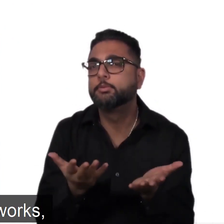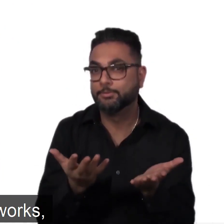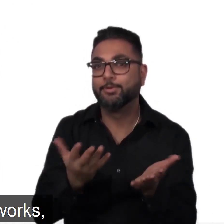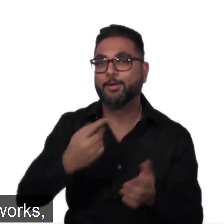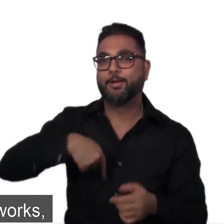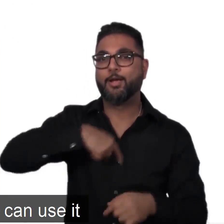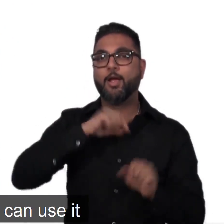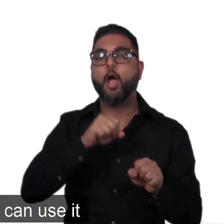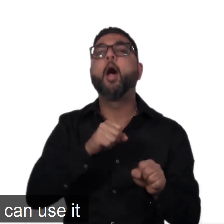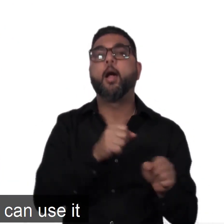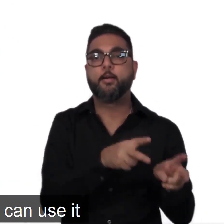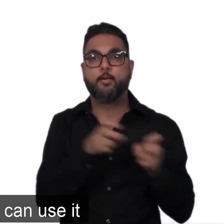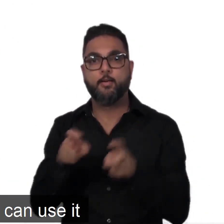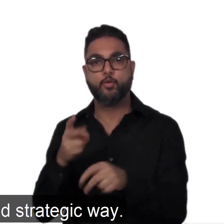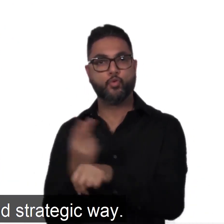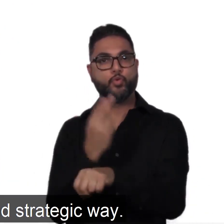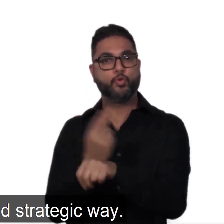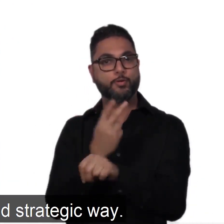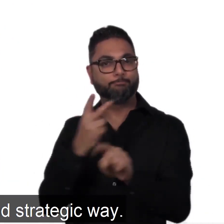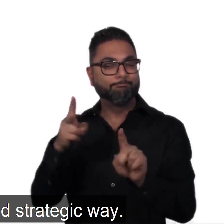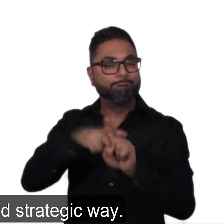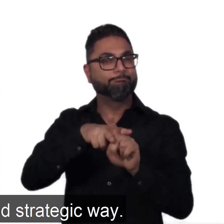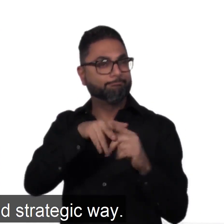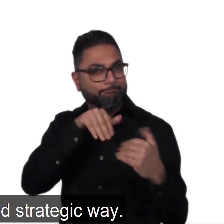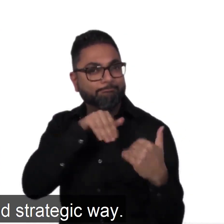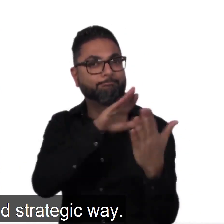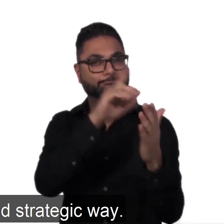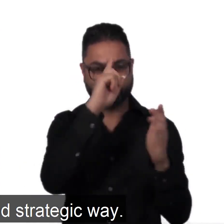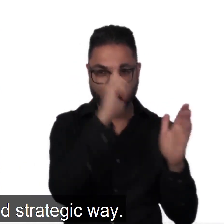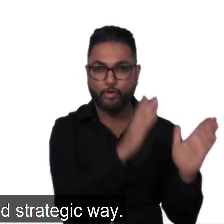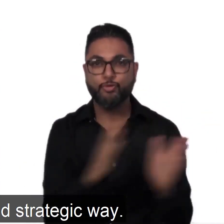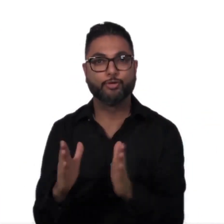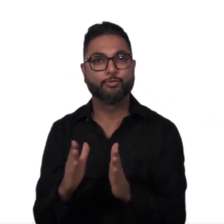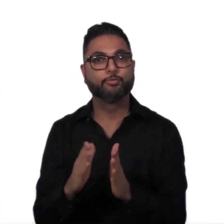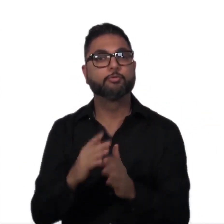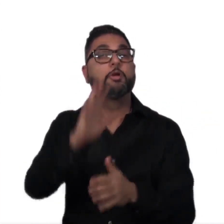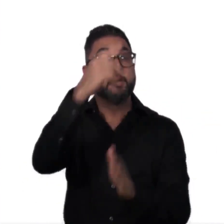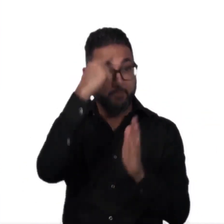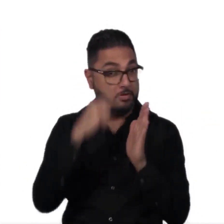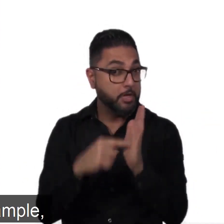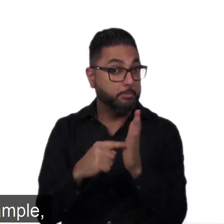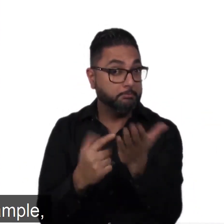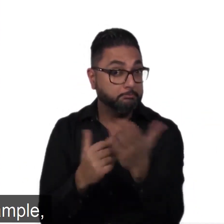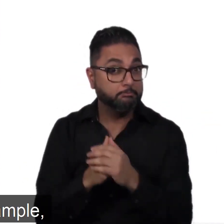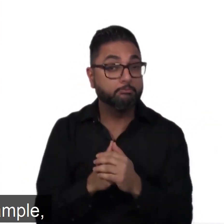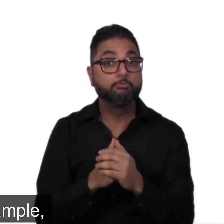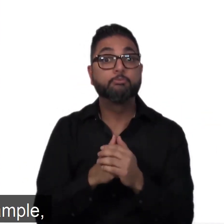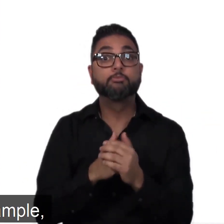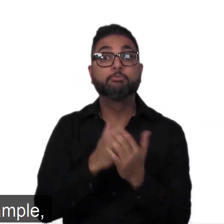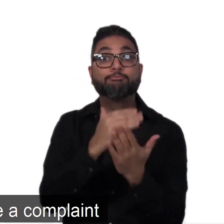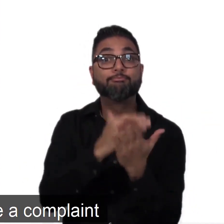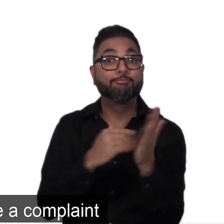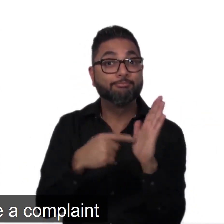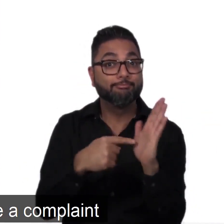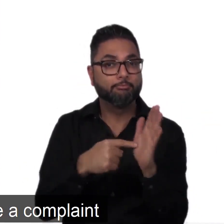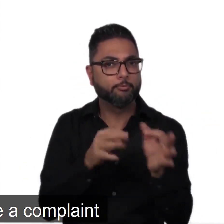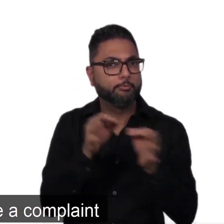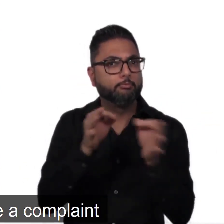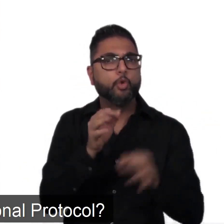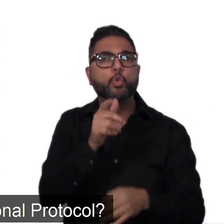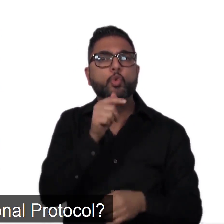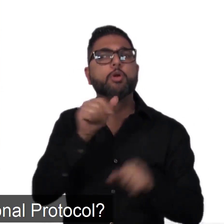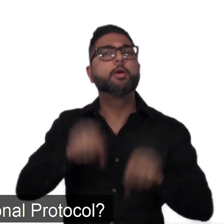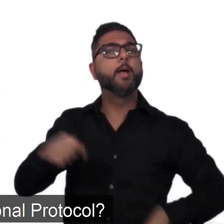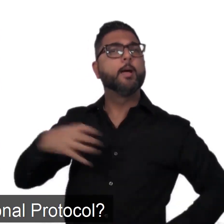how it works, and how we can use it effectively and strategically. For example, who can make